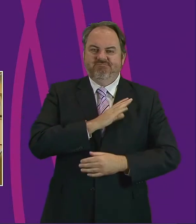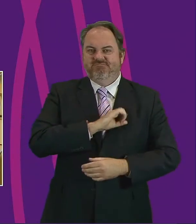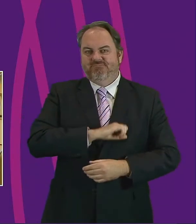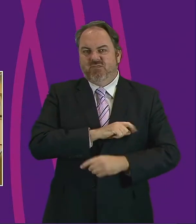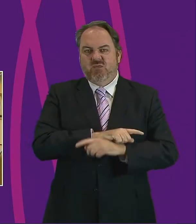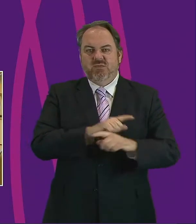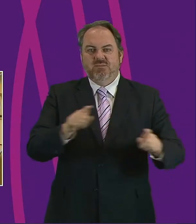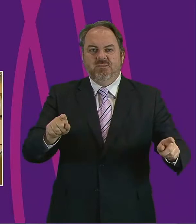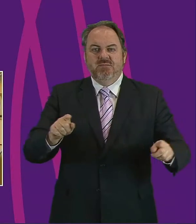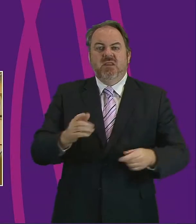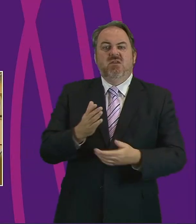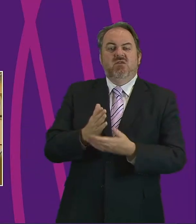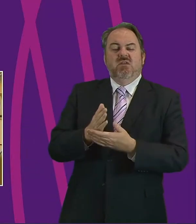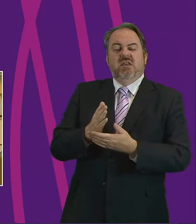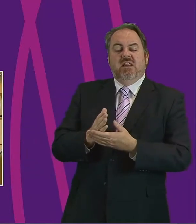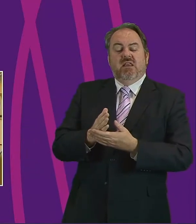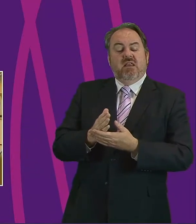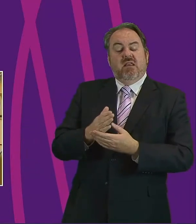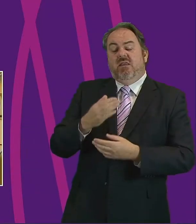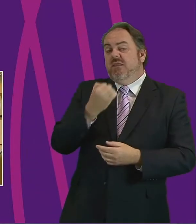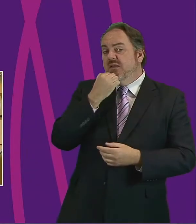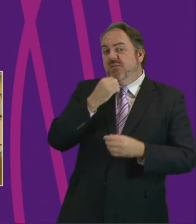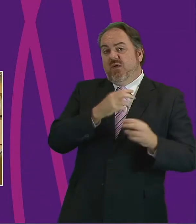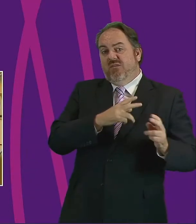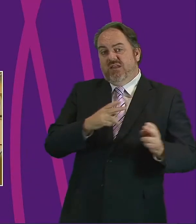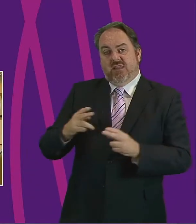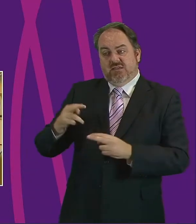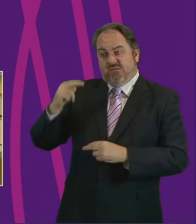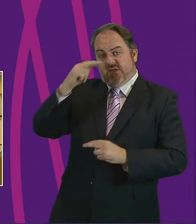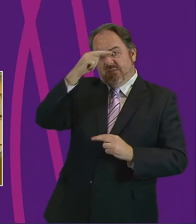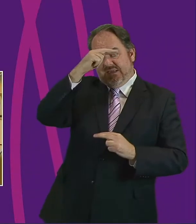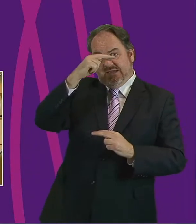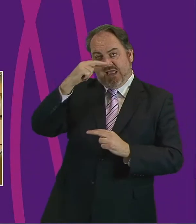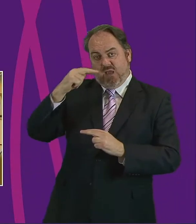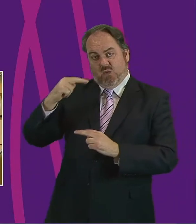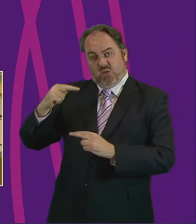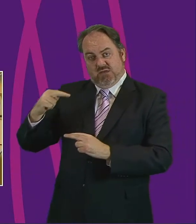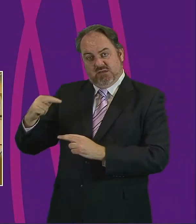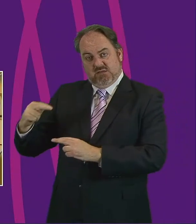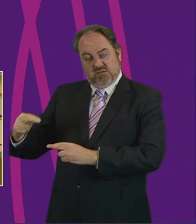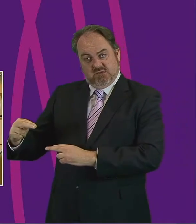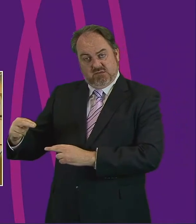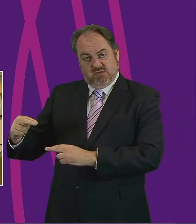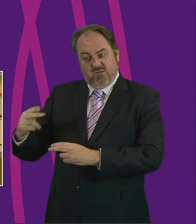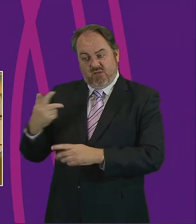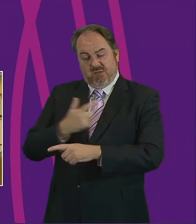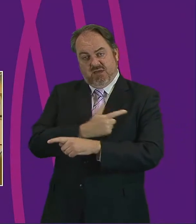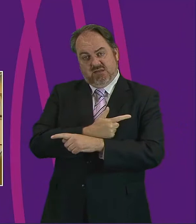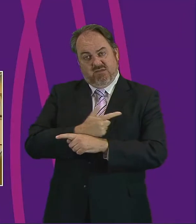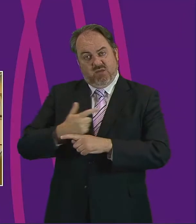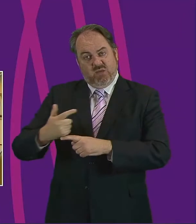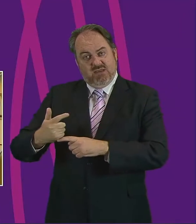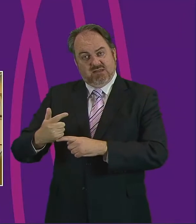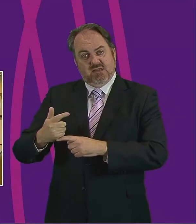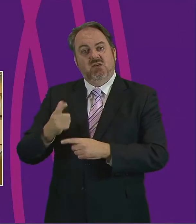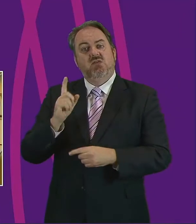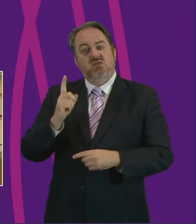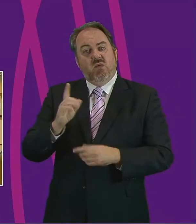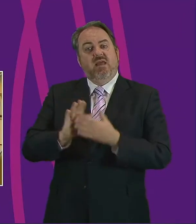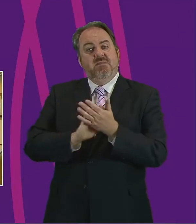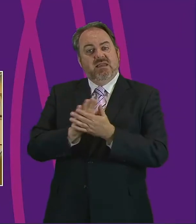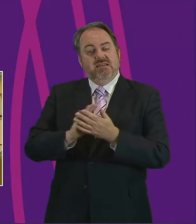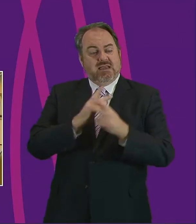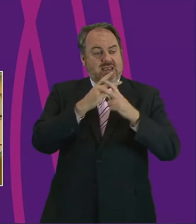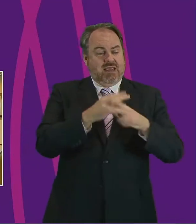fallen for 7 weeks in a row, and they are now at less than a ninth of their peak level. Excess deaths and care home deaths also continue